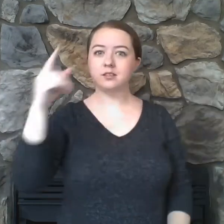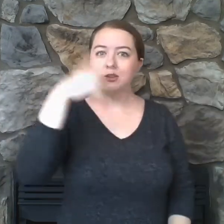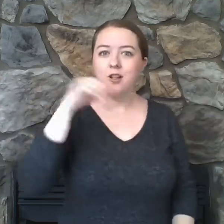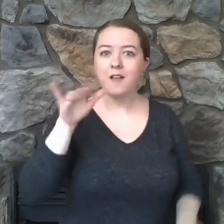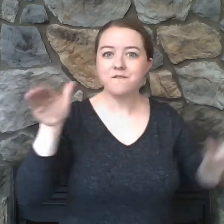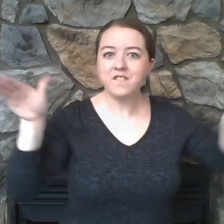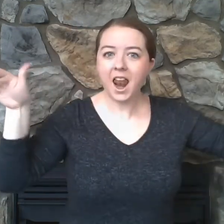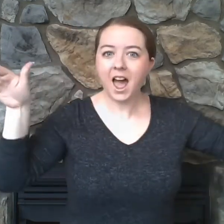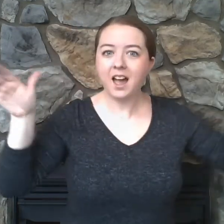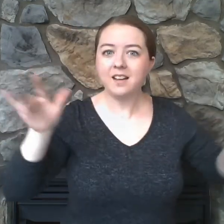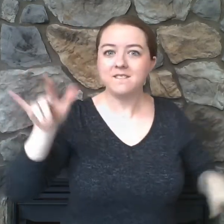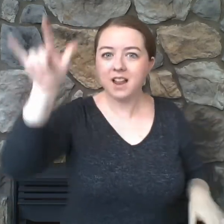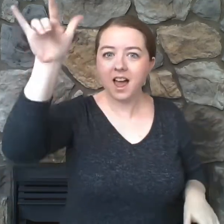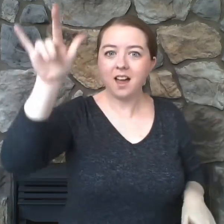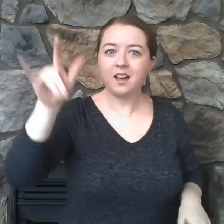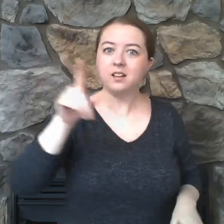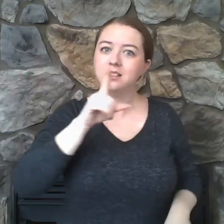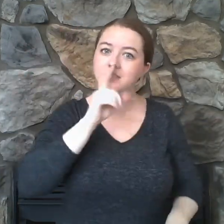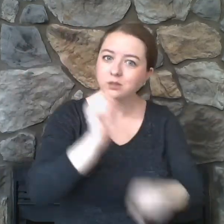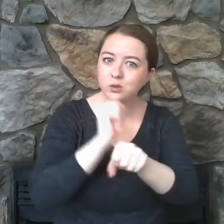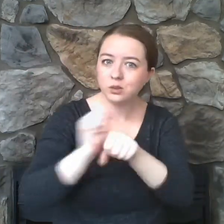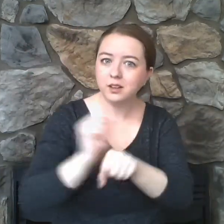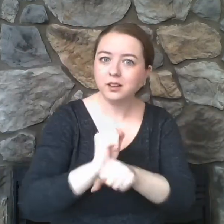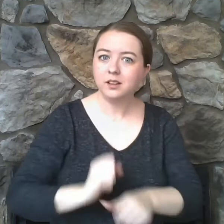flying. For real.